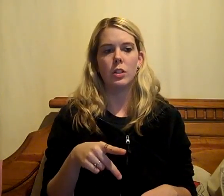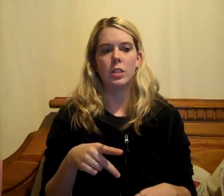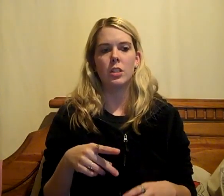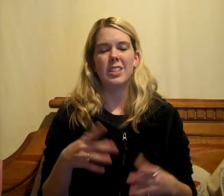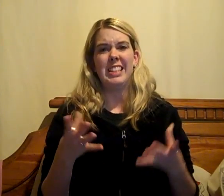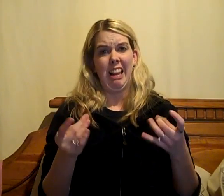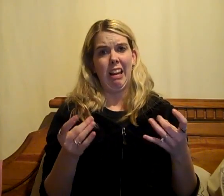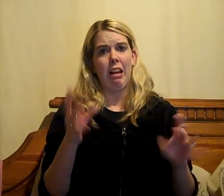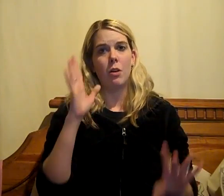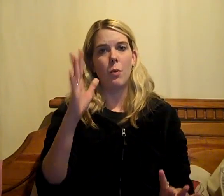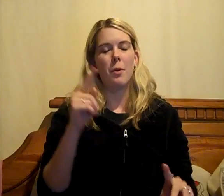syrup.